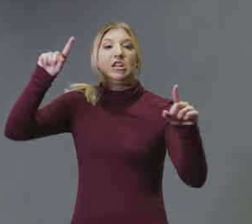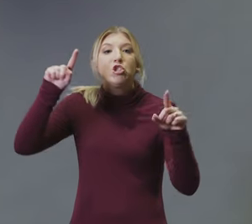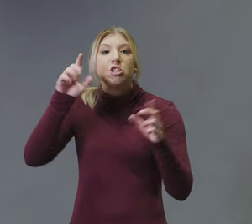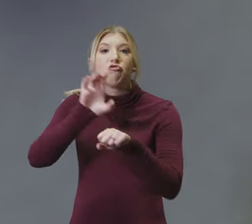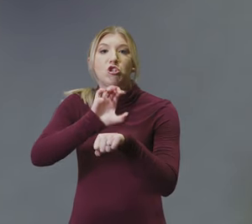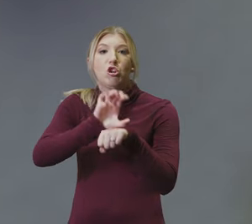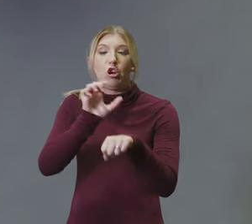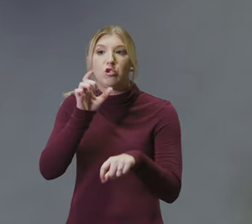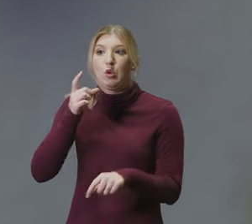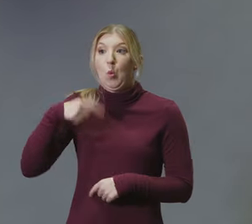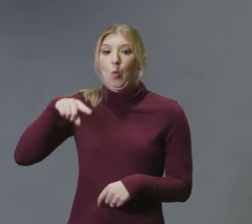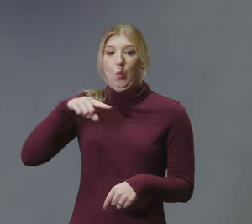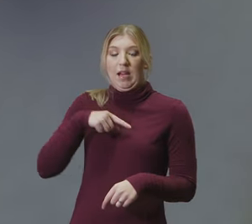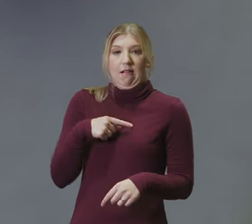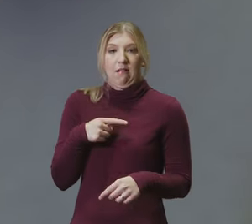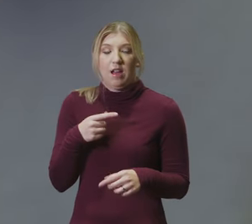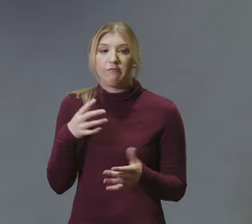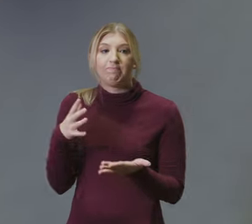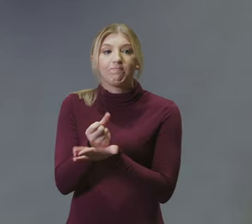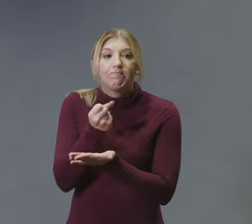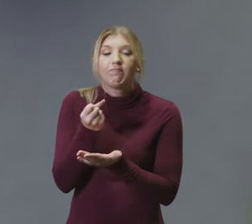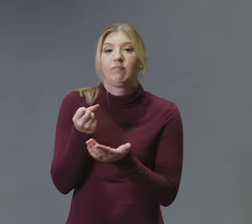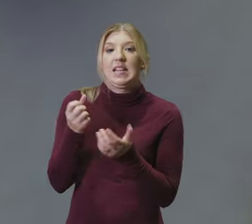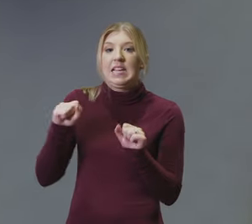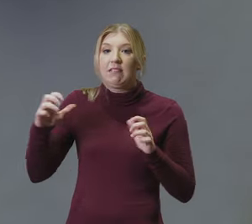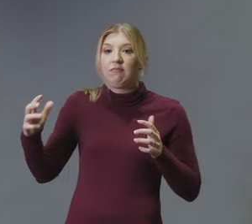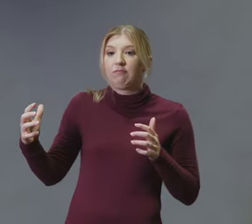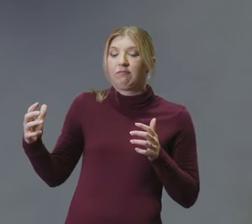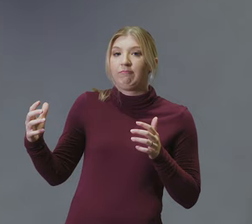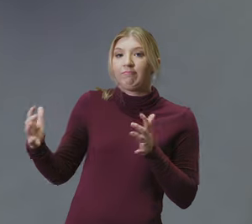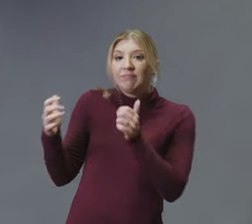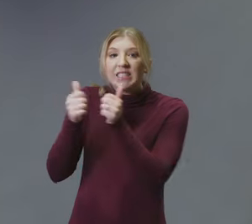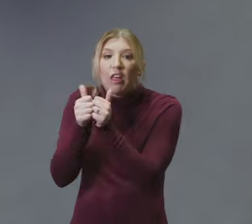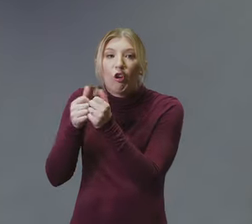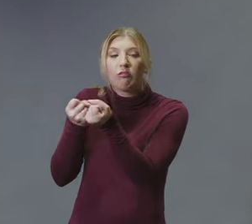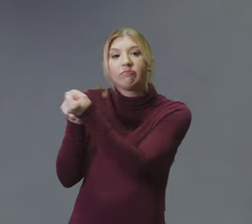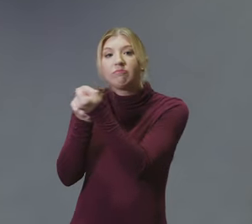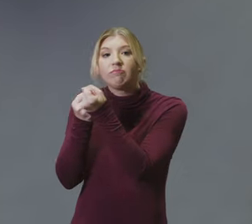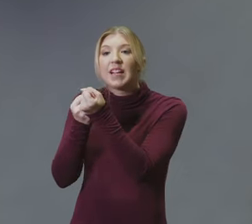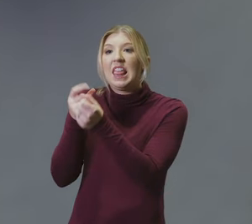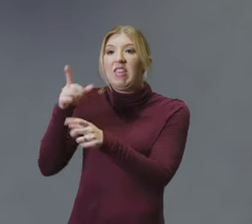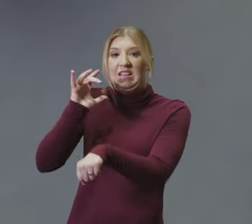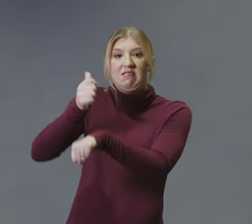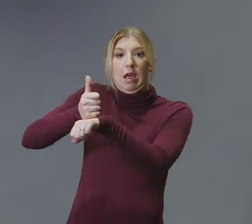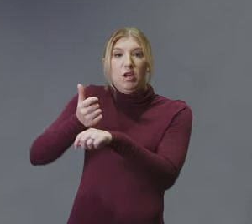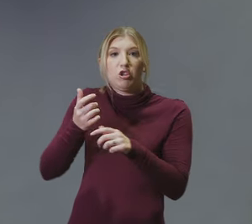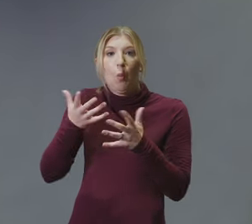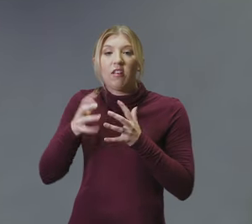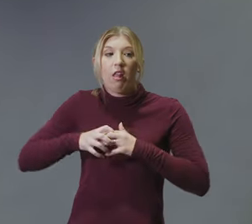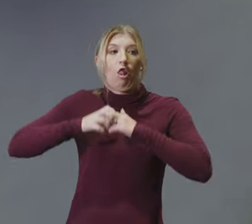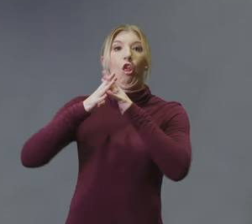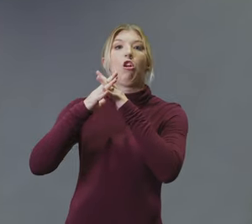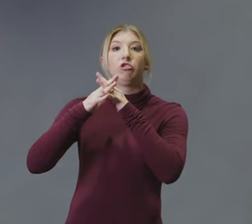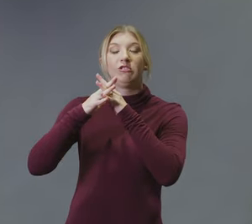we have this opportunity to come alongside and help see established as they look to launch